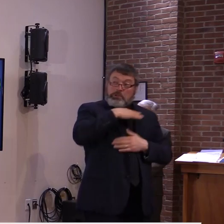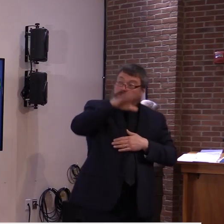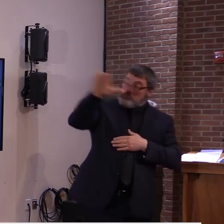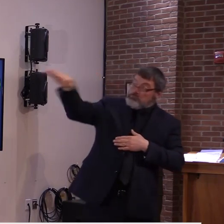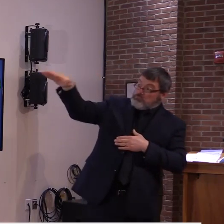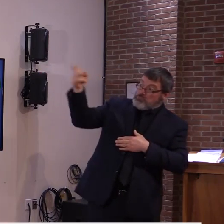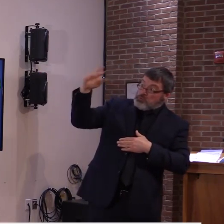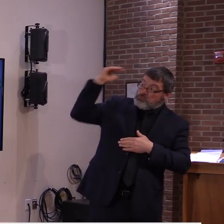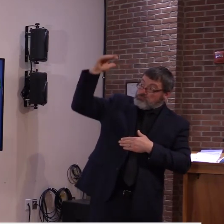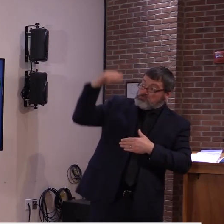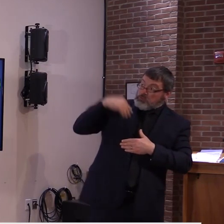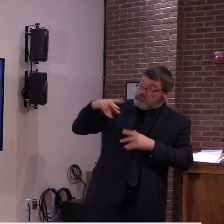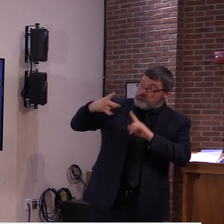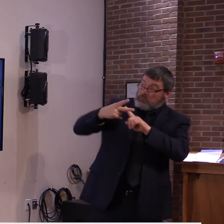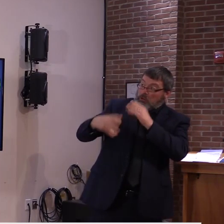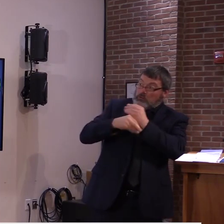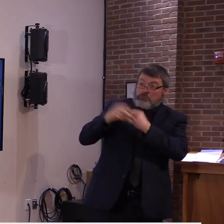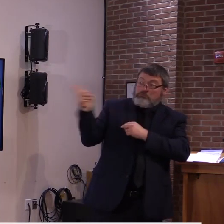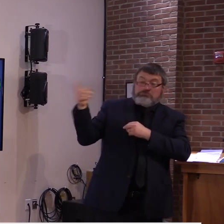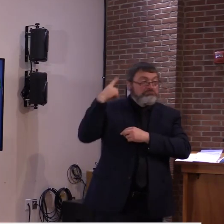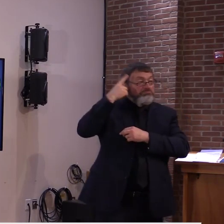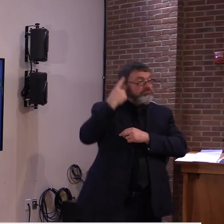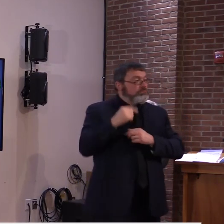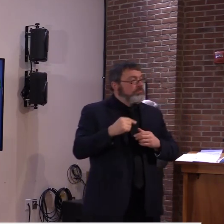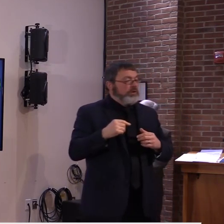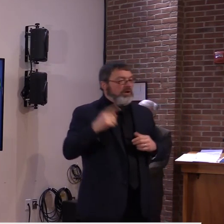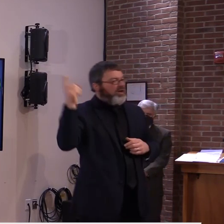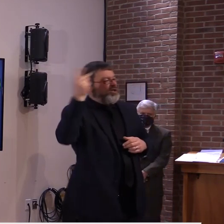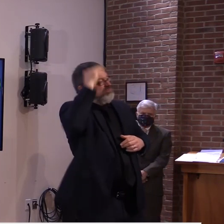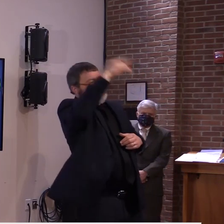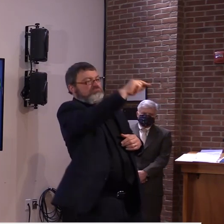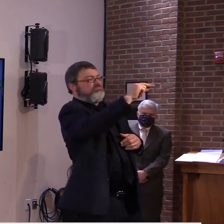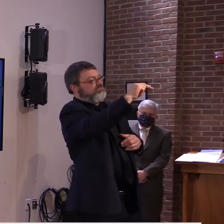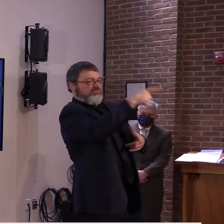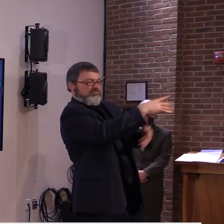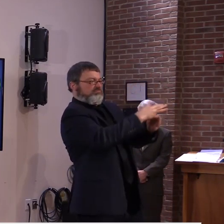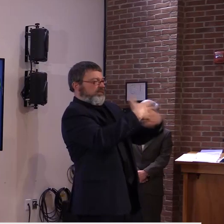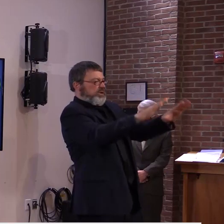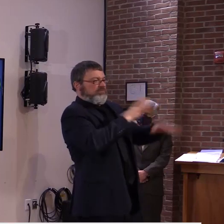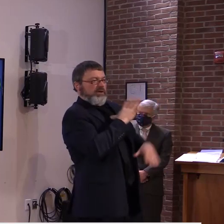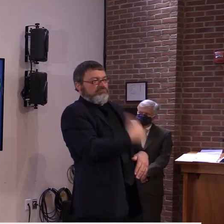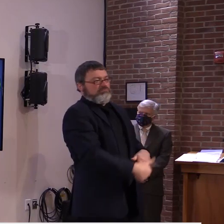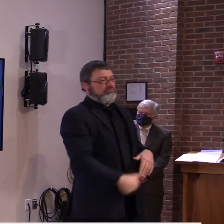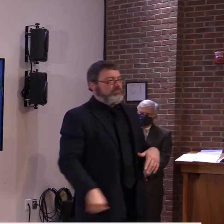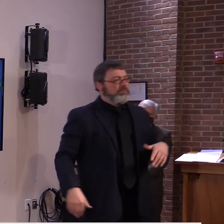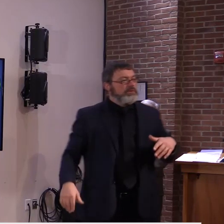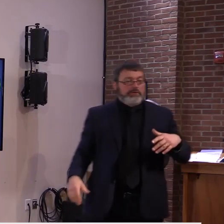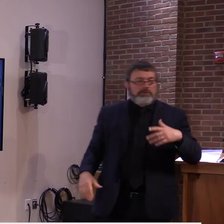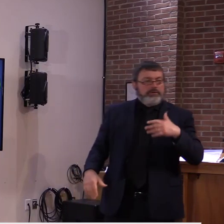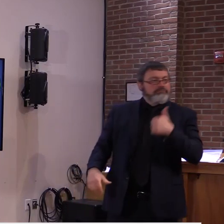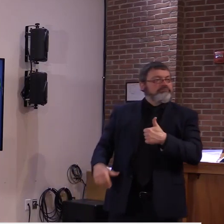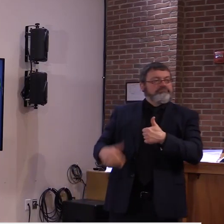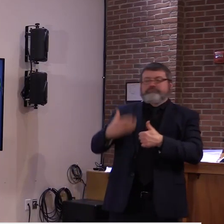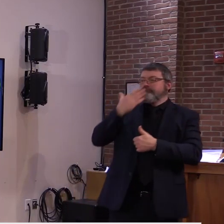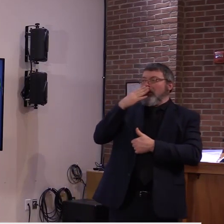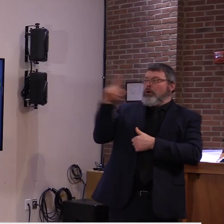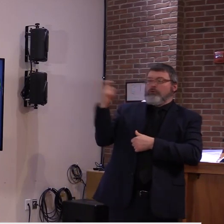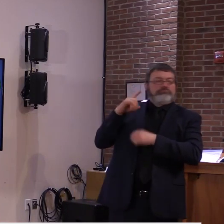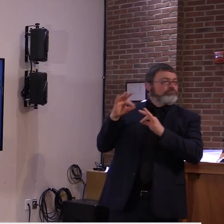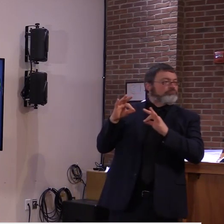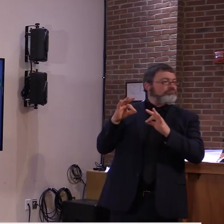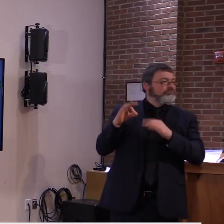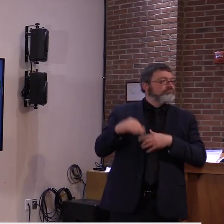who are under stress, who might be worried about their alcohol consumption, can reach out for support, and I will defer